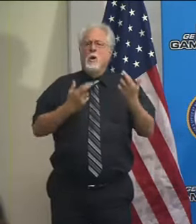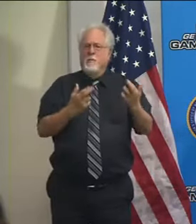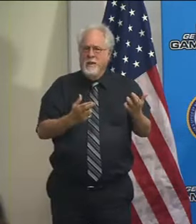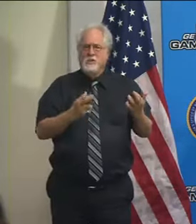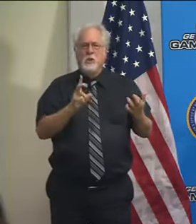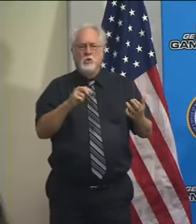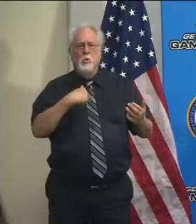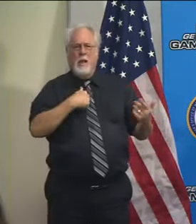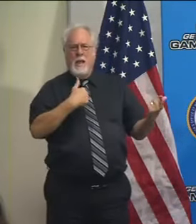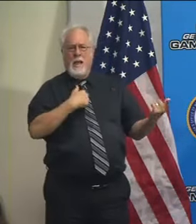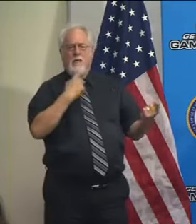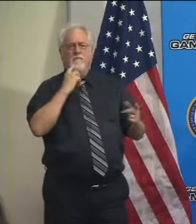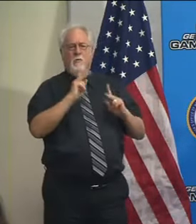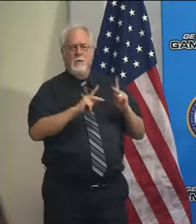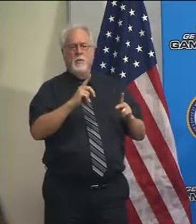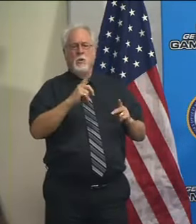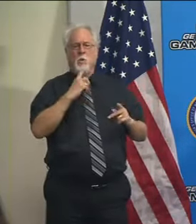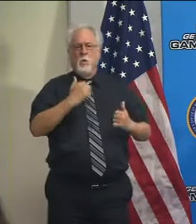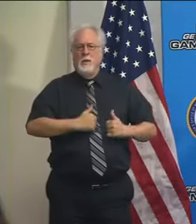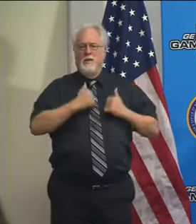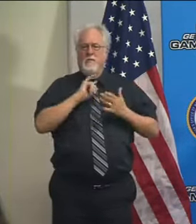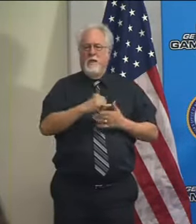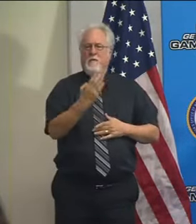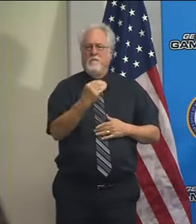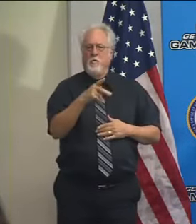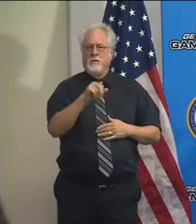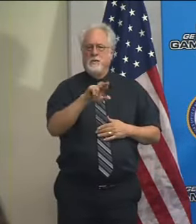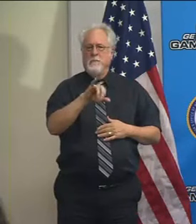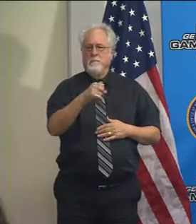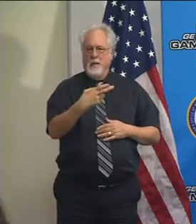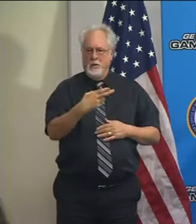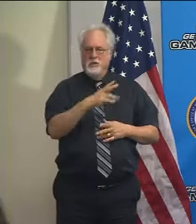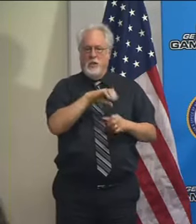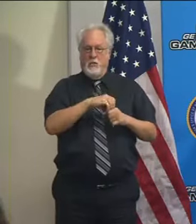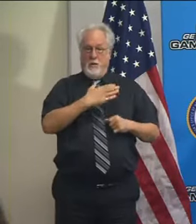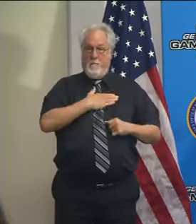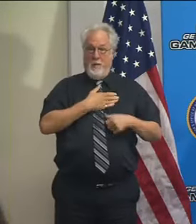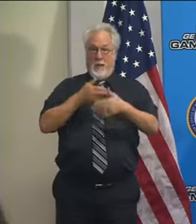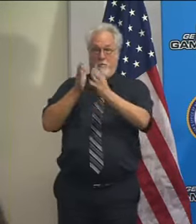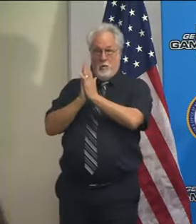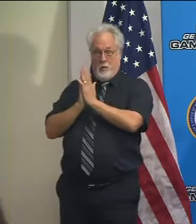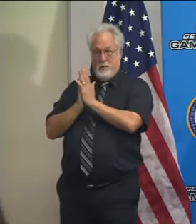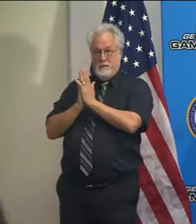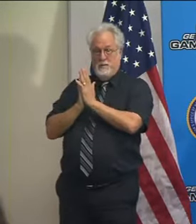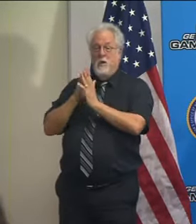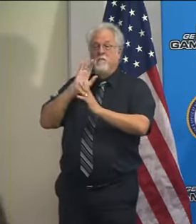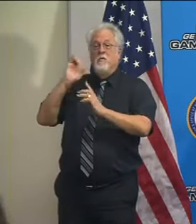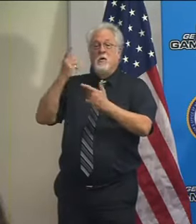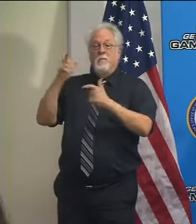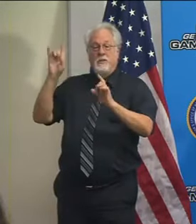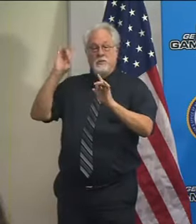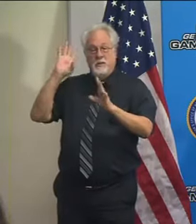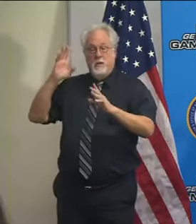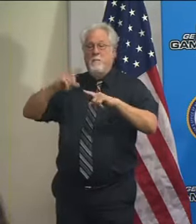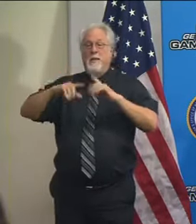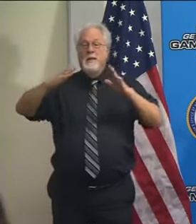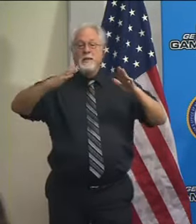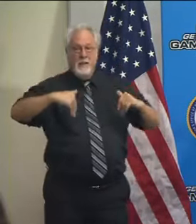I have for residents of the 14 parishes that were included in my request for a major disaster declaration but haven't